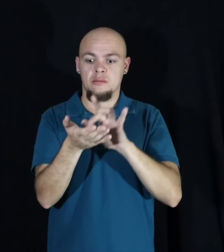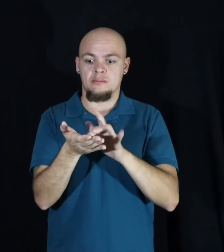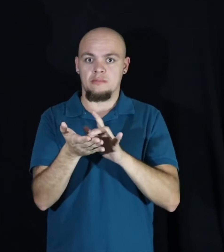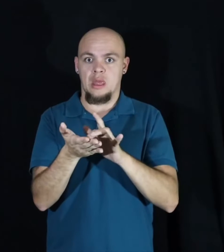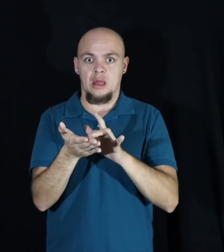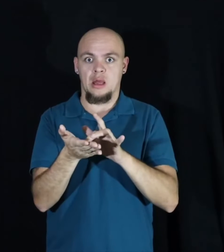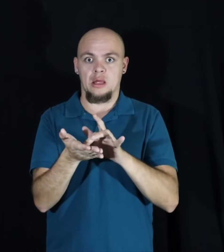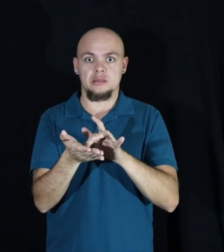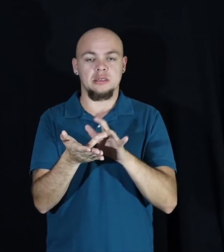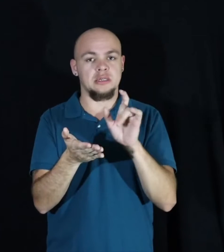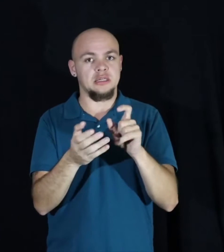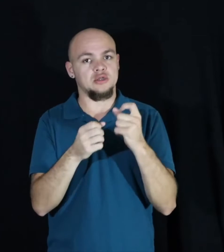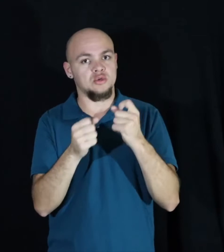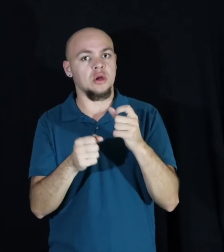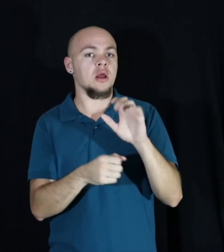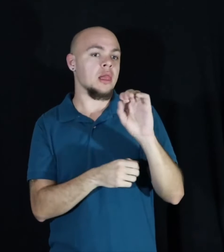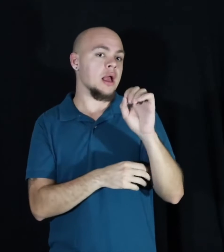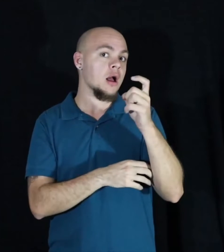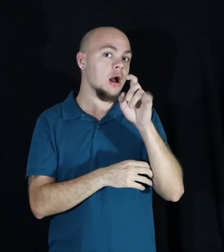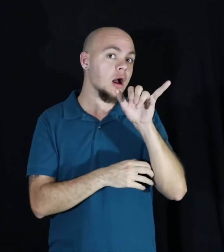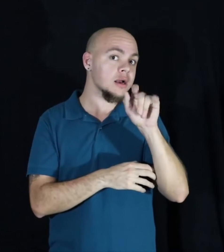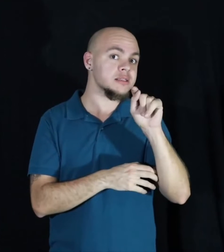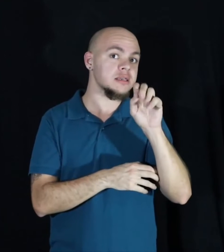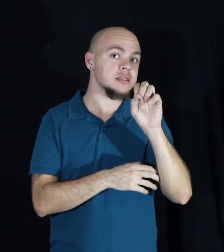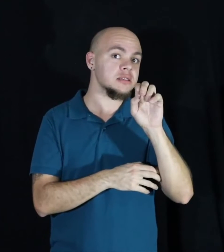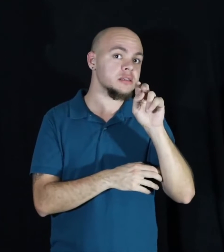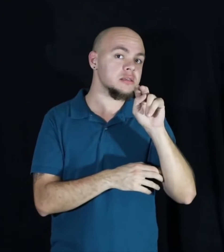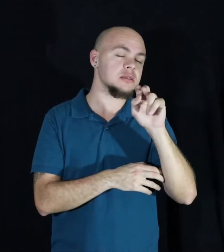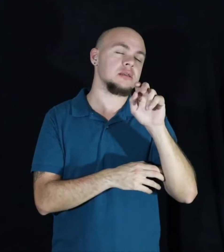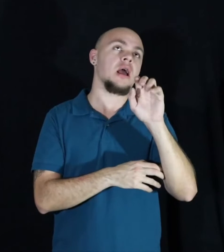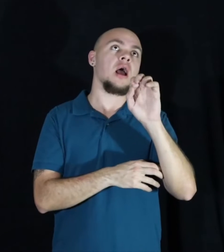medications like OxyContin and Dilaudid,